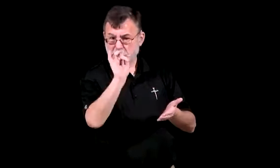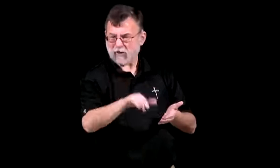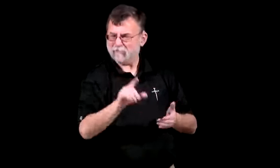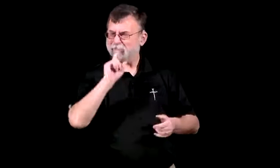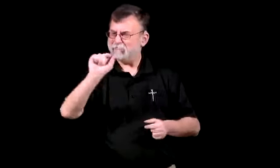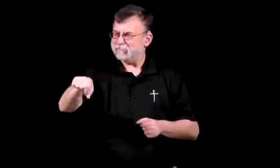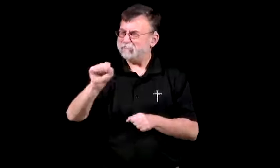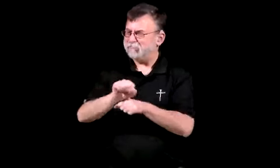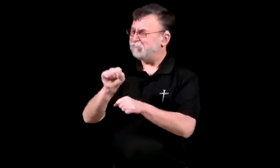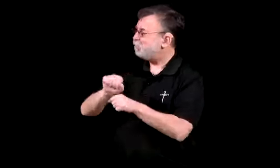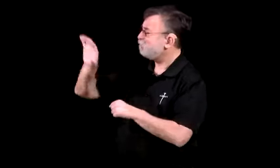Paul wrote,